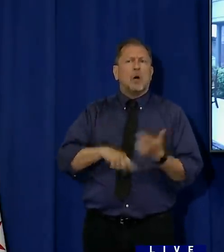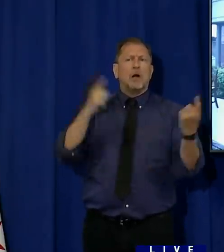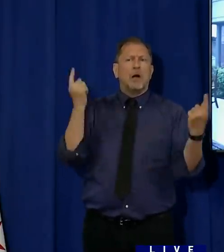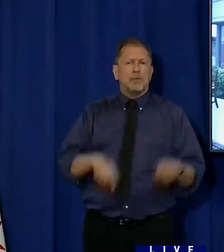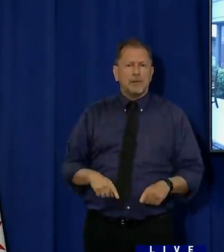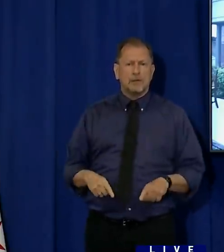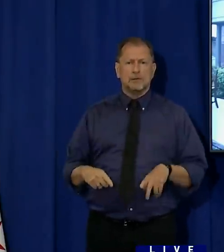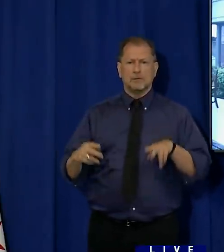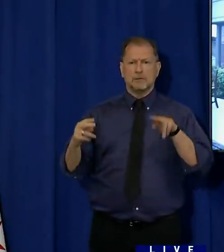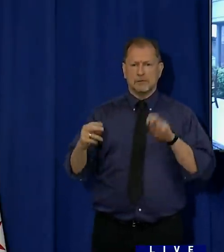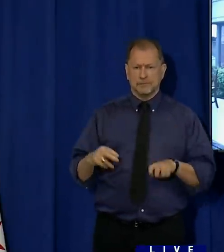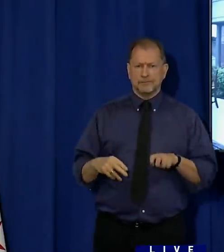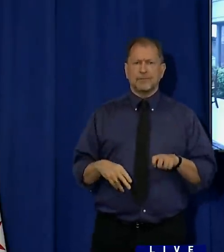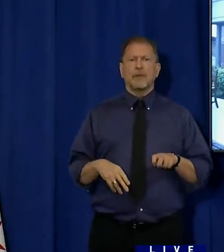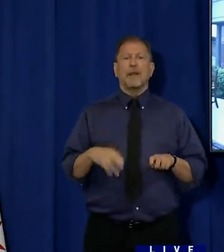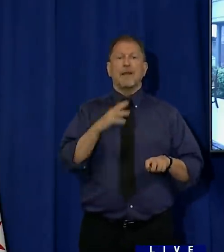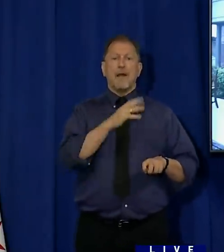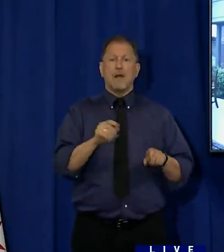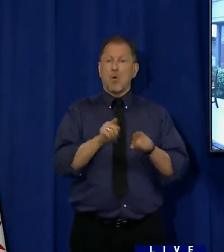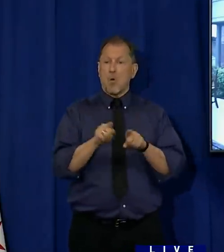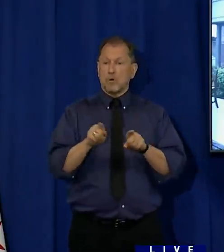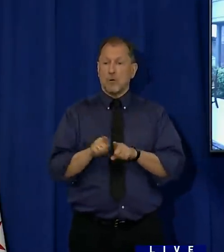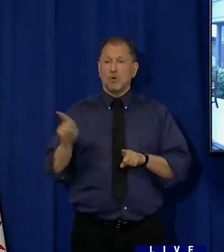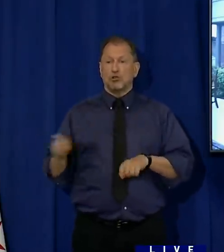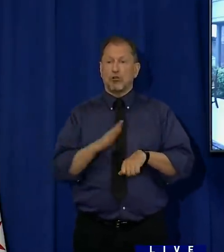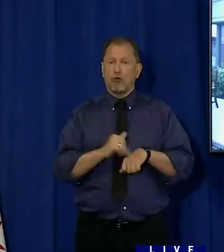this videotape.